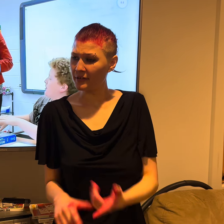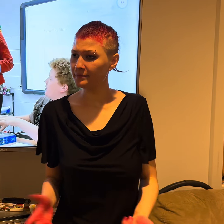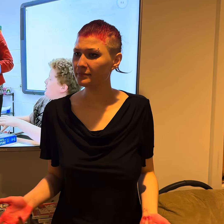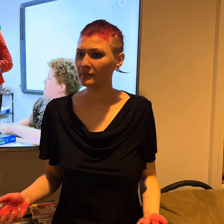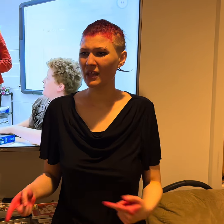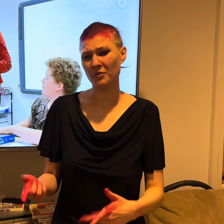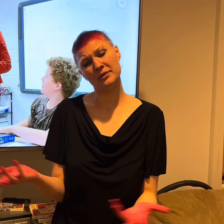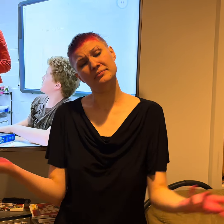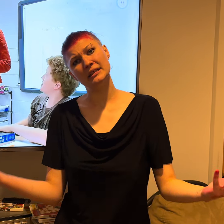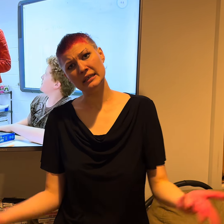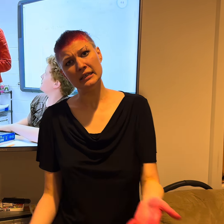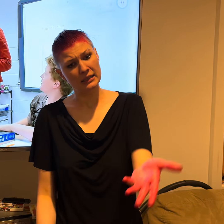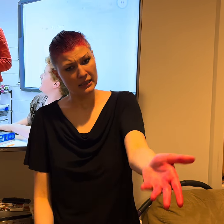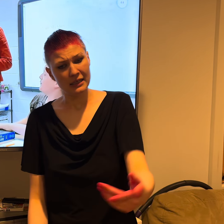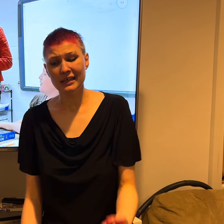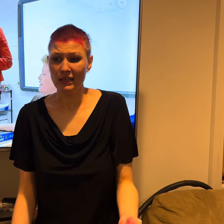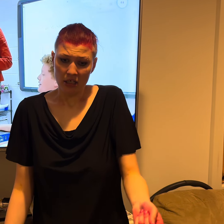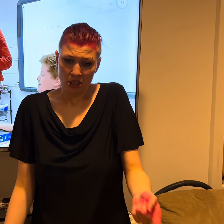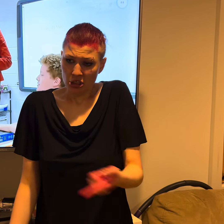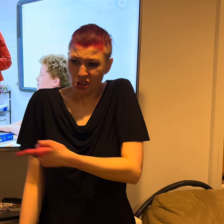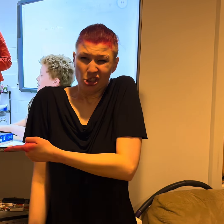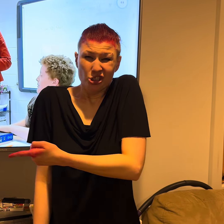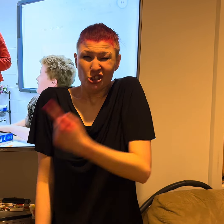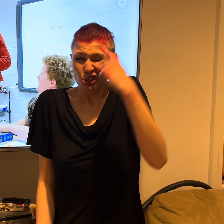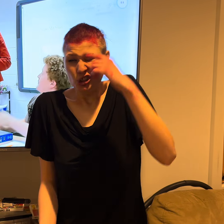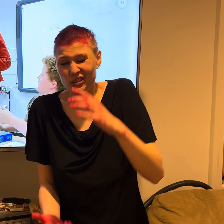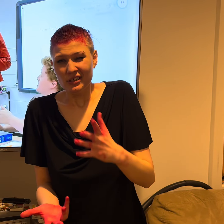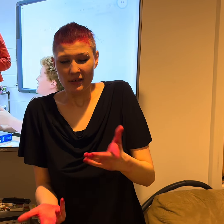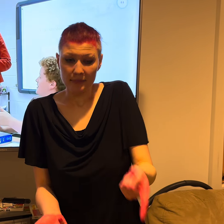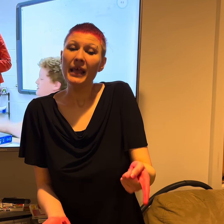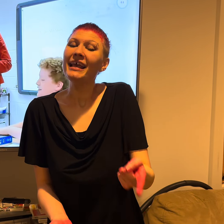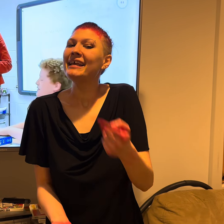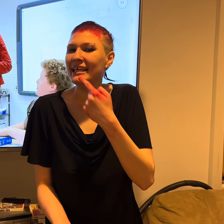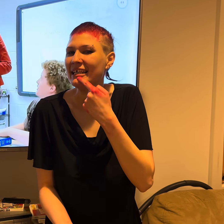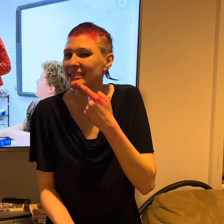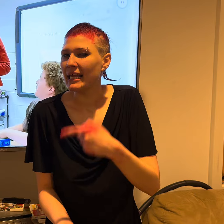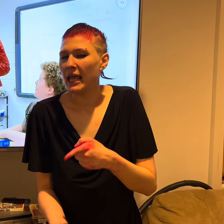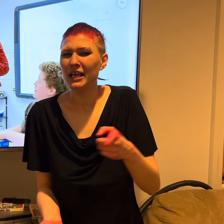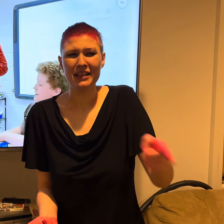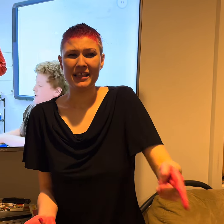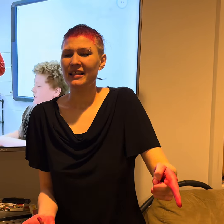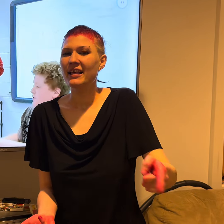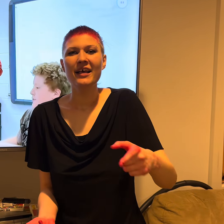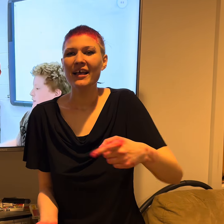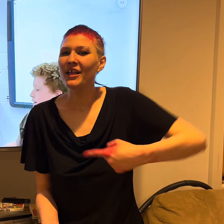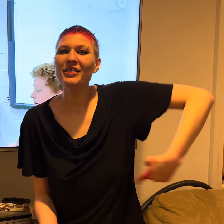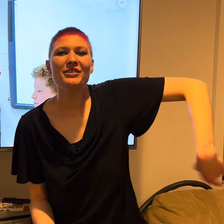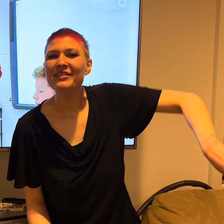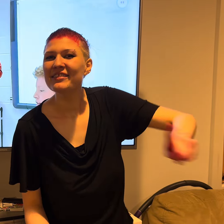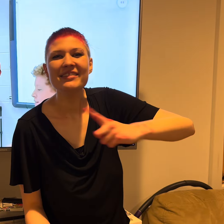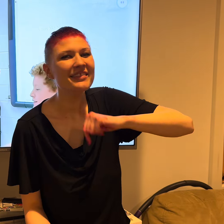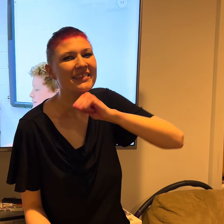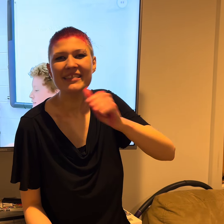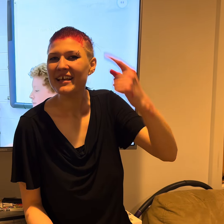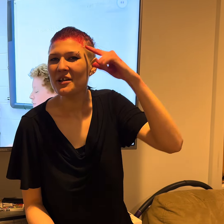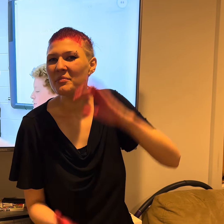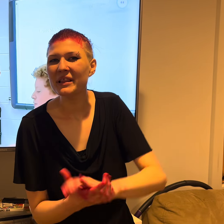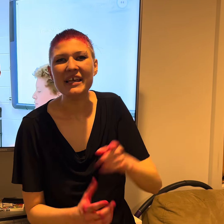oddball. Well, because she believed that the sun would come out, and they've never seen it, so they didn't believe her. So they're like, well, we're just gonna put you in a